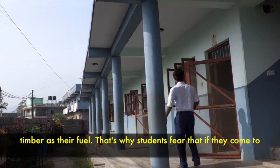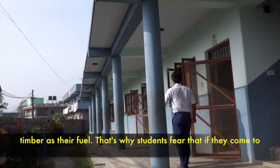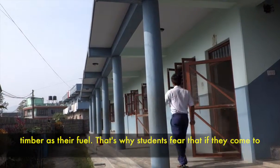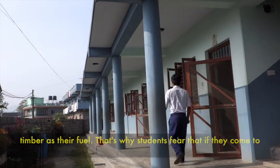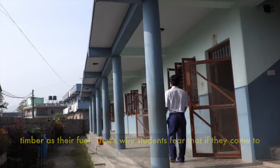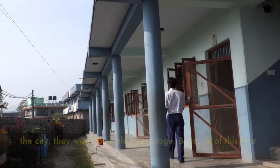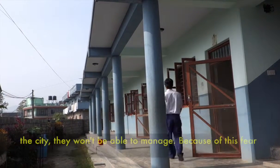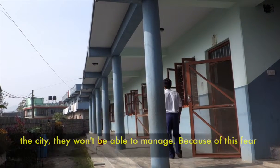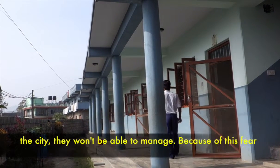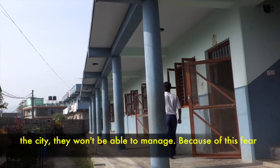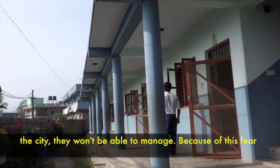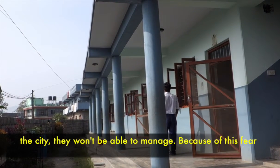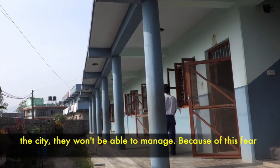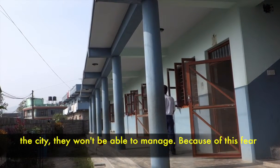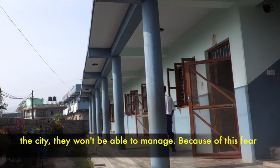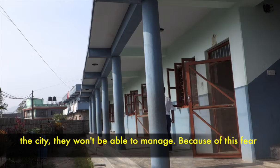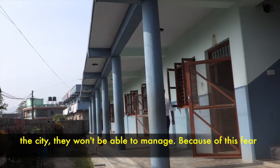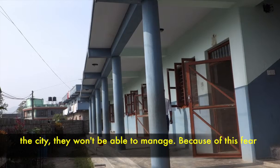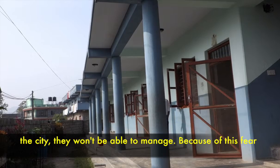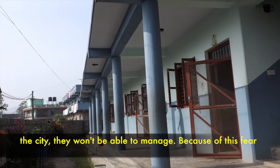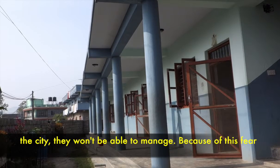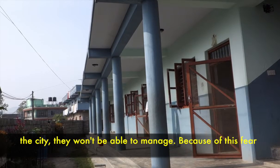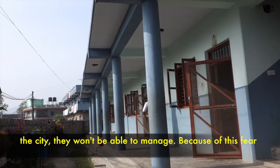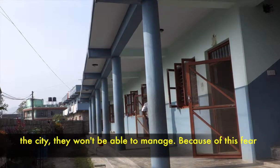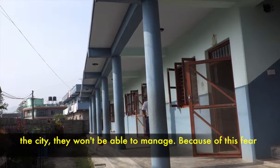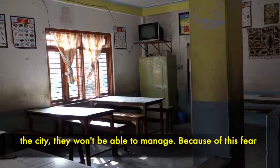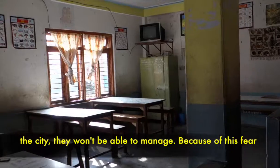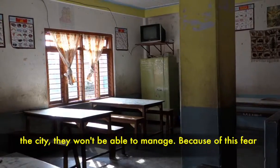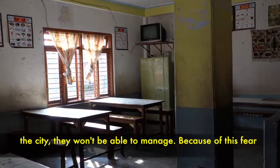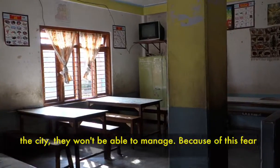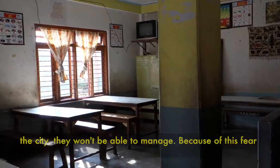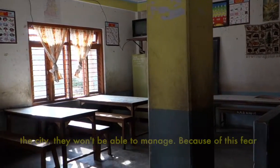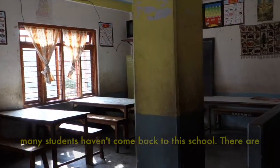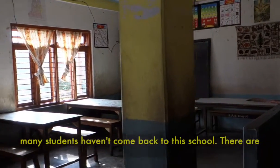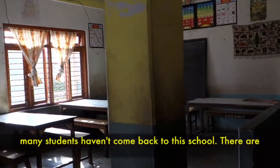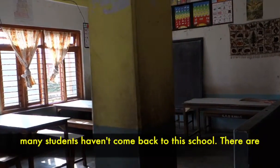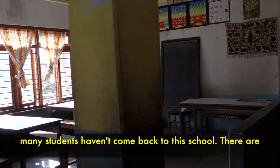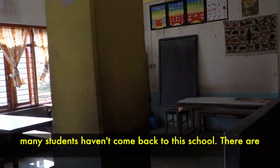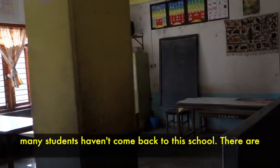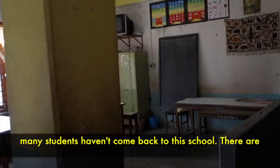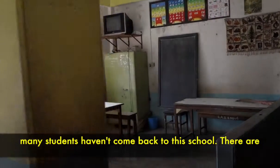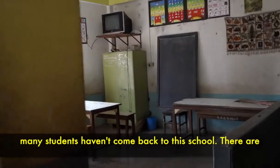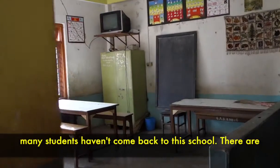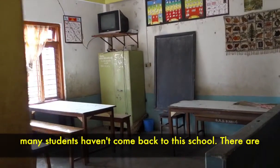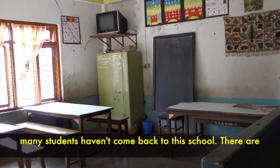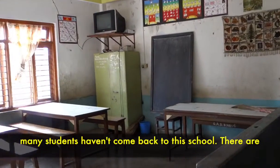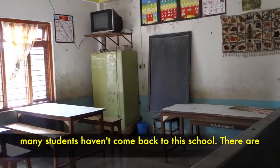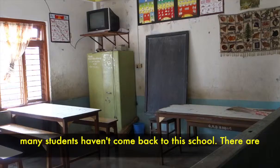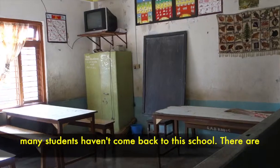if they come to the city, they cannot manage. Because of this fear, many students have not come back to their school. know,